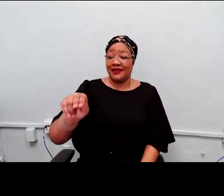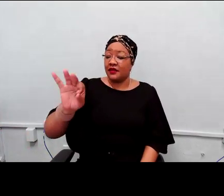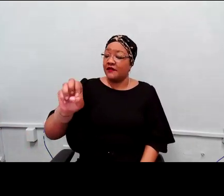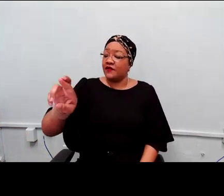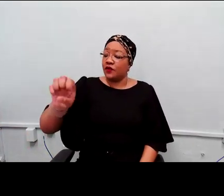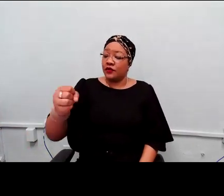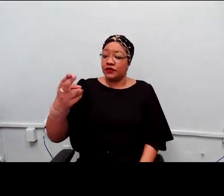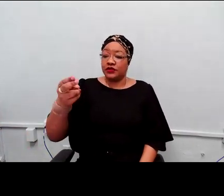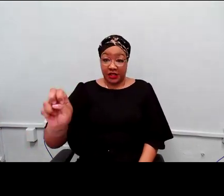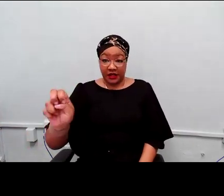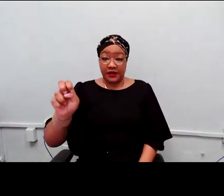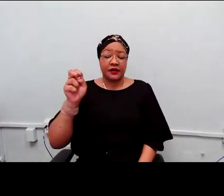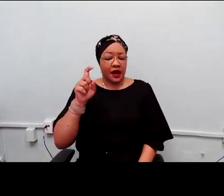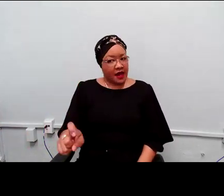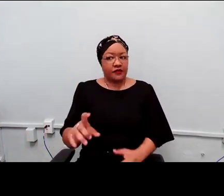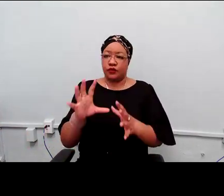she wrote,